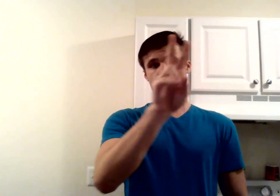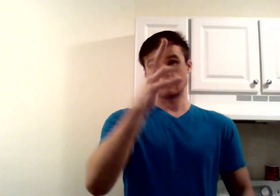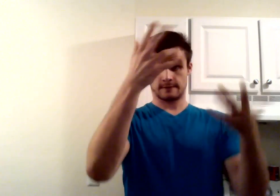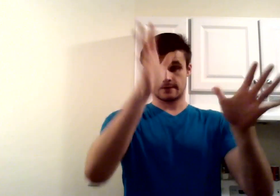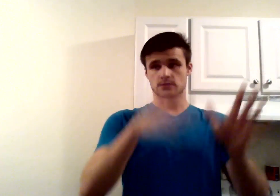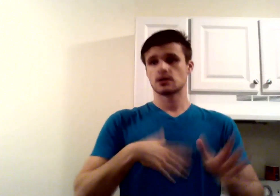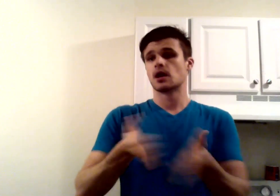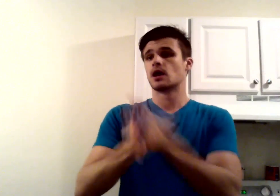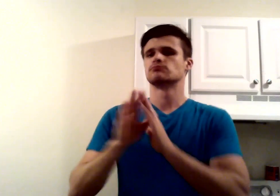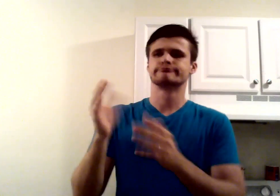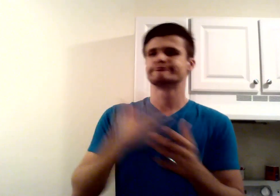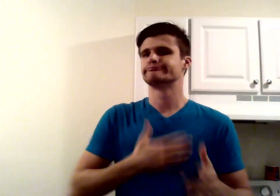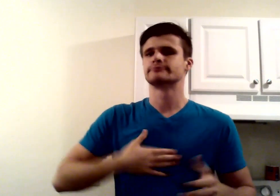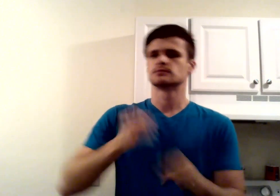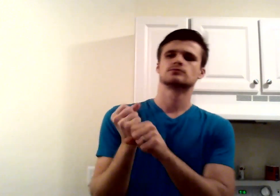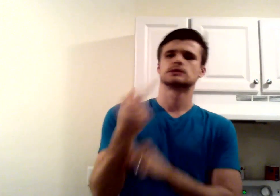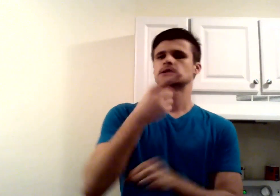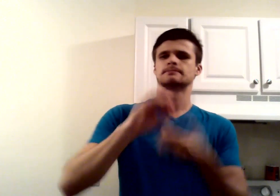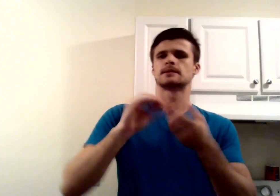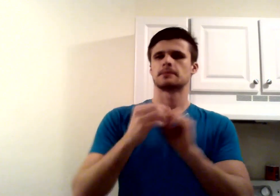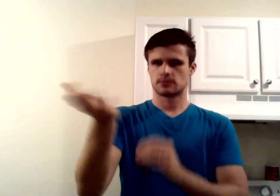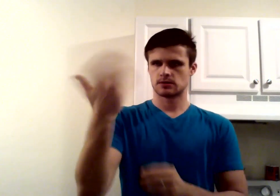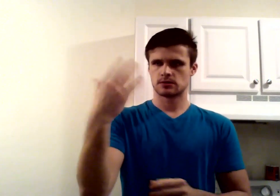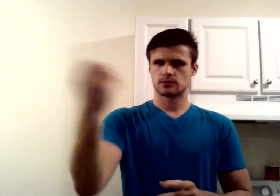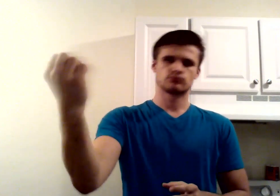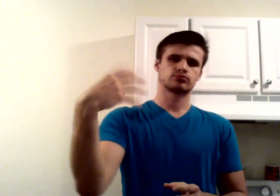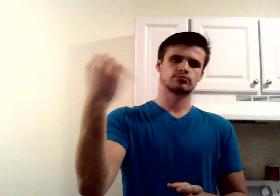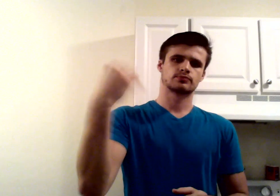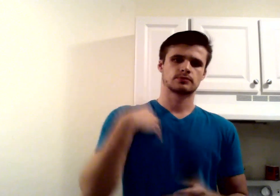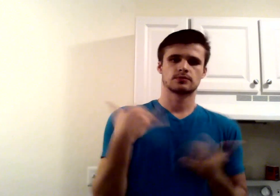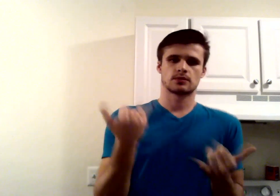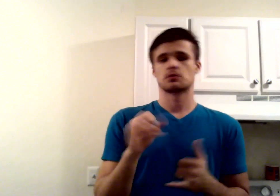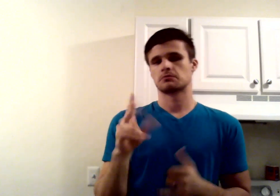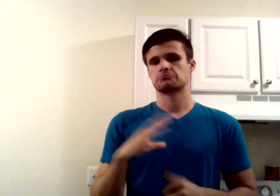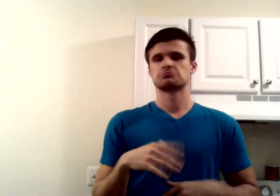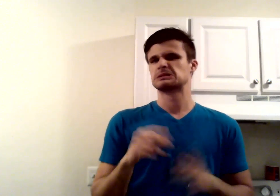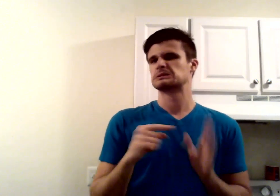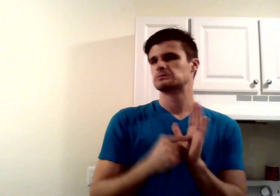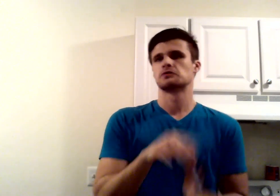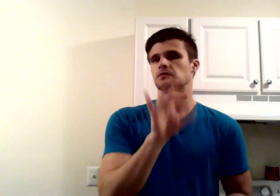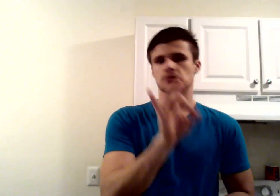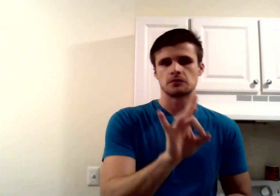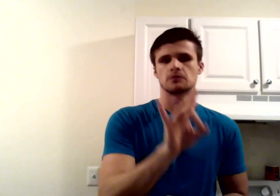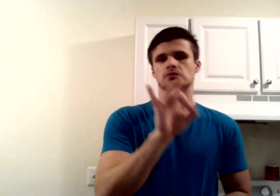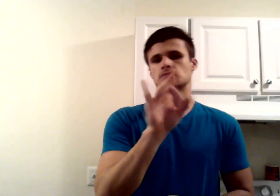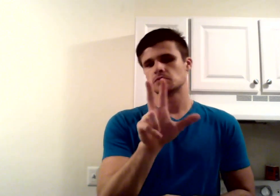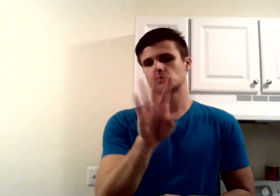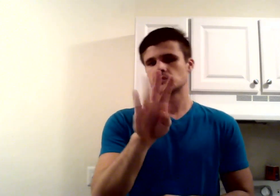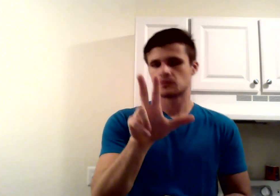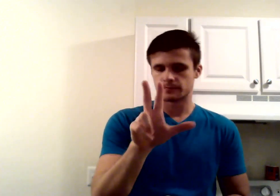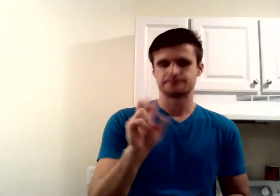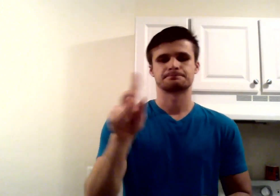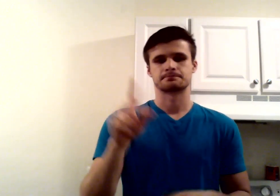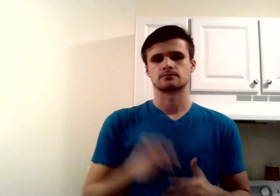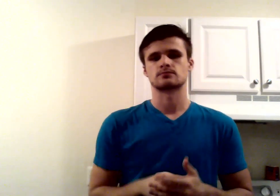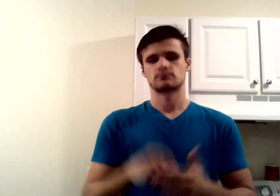for example, right? So now we know what number they wrote, and then next step is we are gonna write any 4-digit number here on the number. So what I